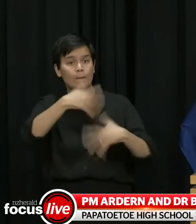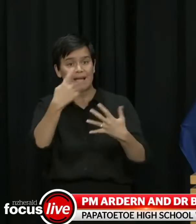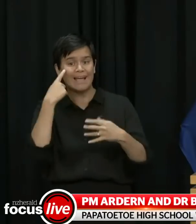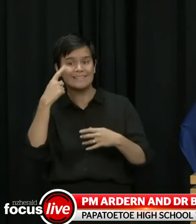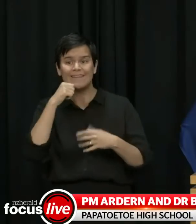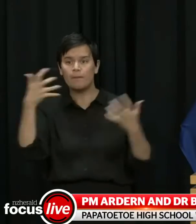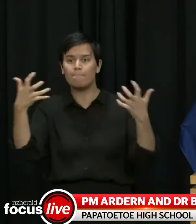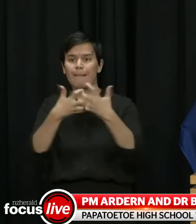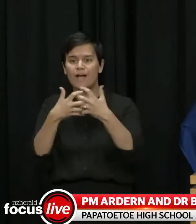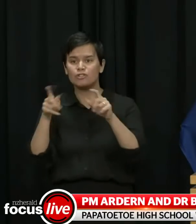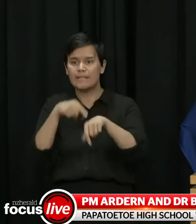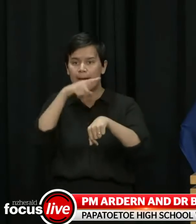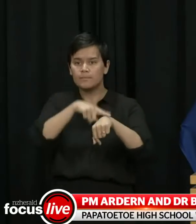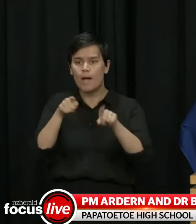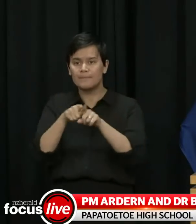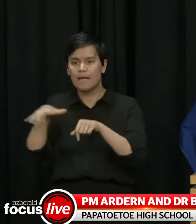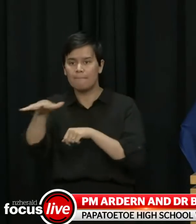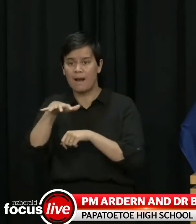So,